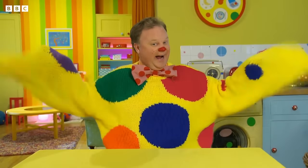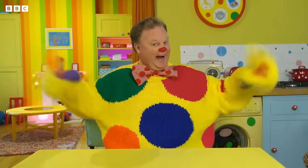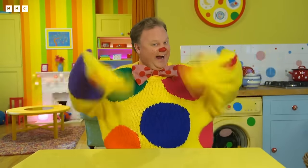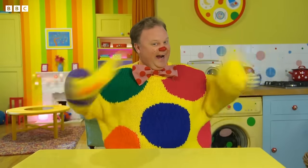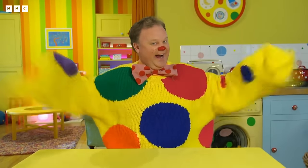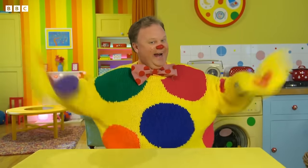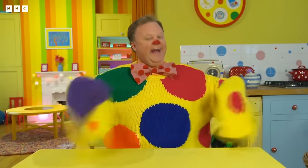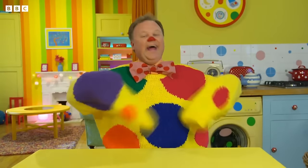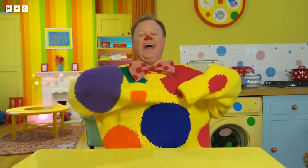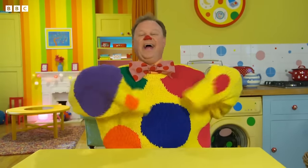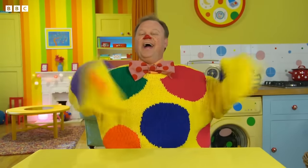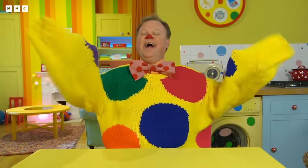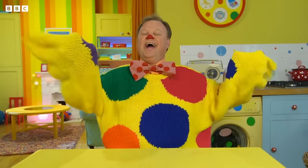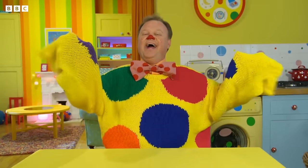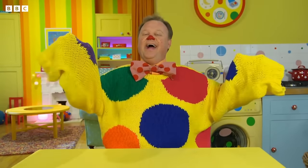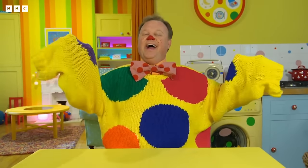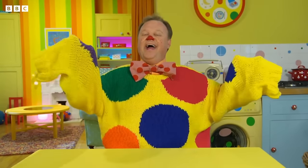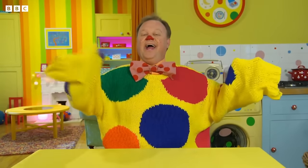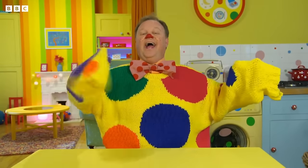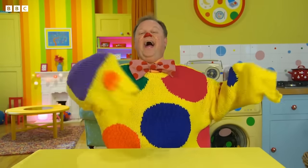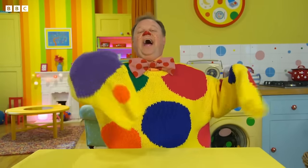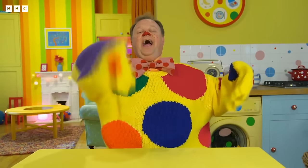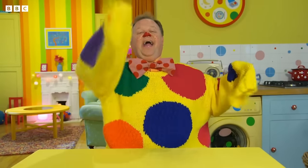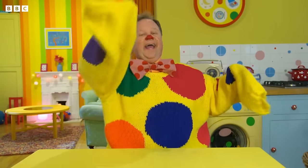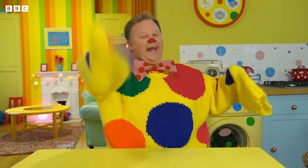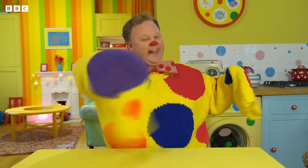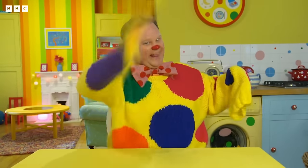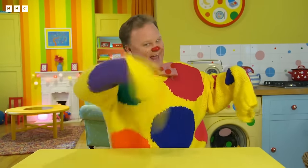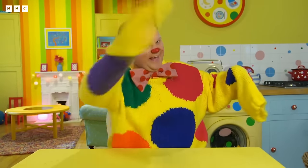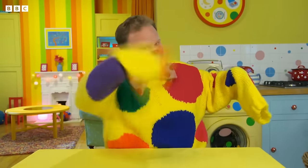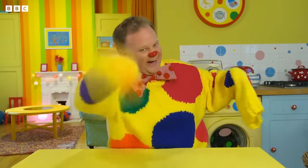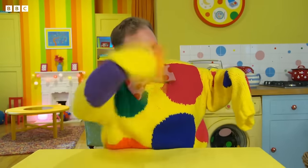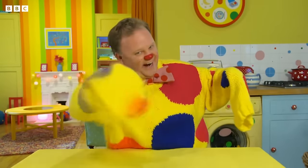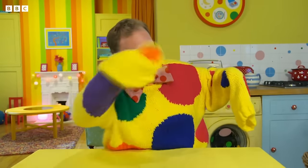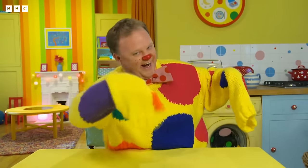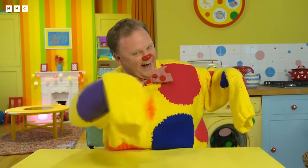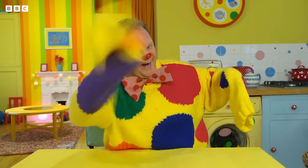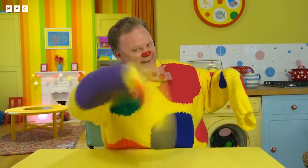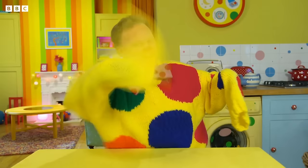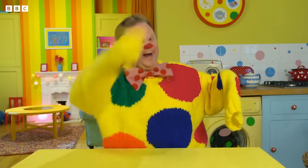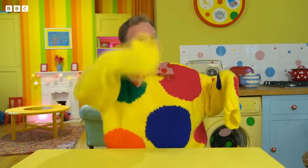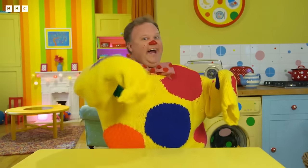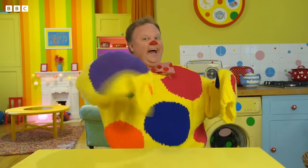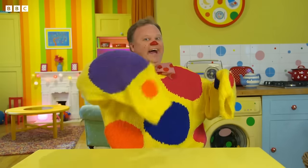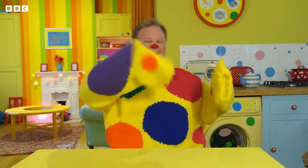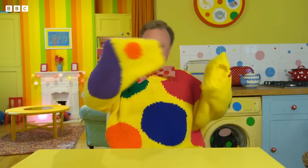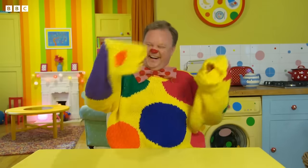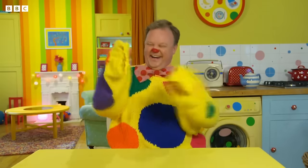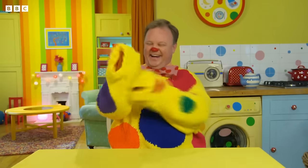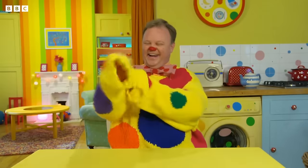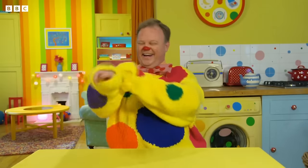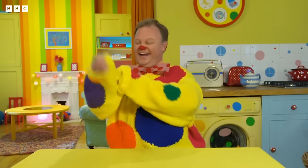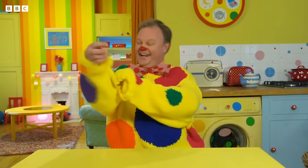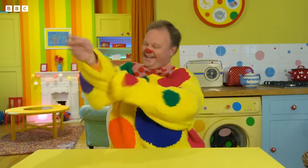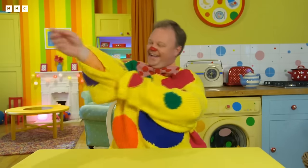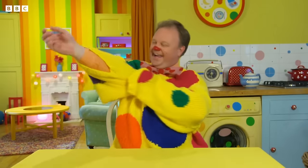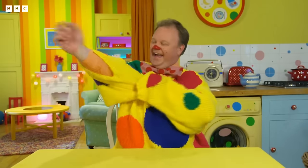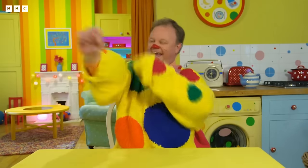Oh, well done, Mr. Tumble. Hey, thank you. It fits perfectly.